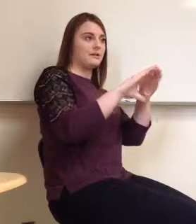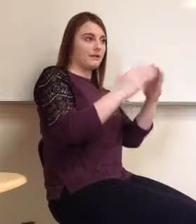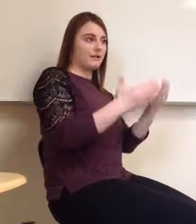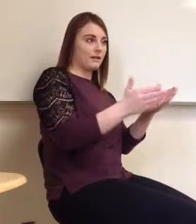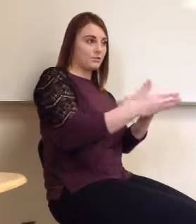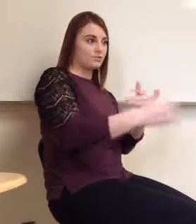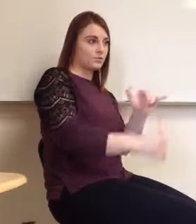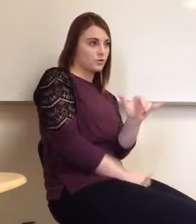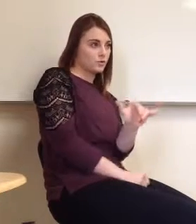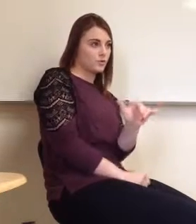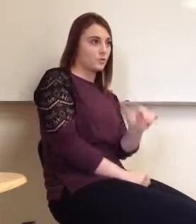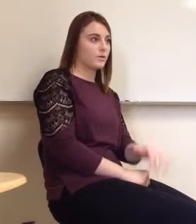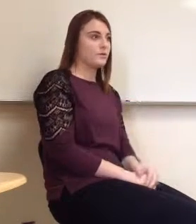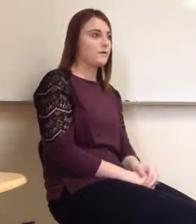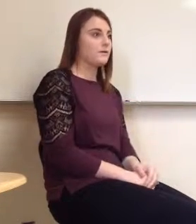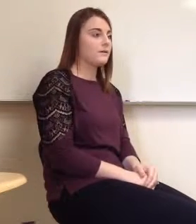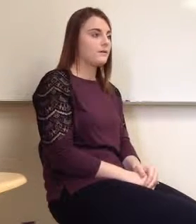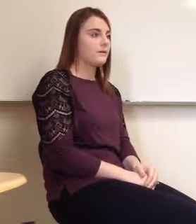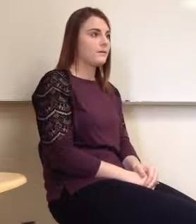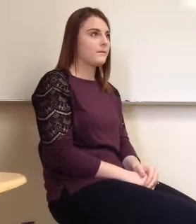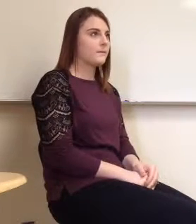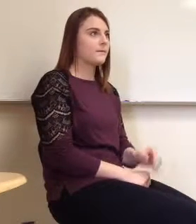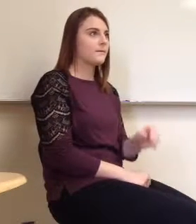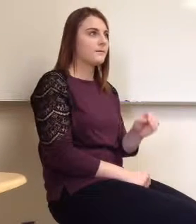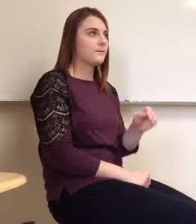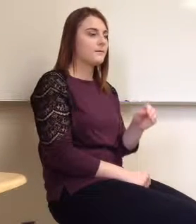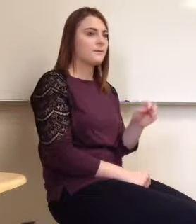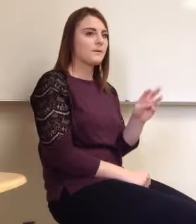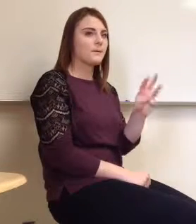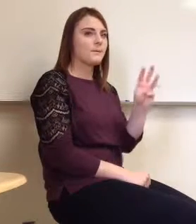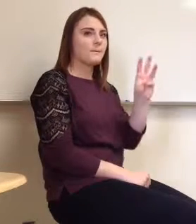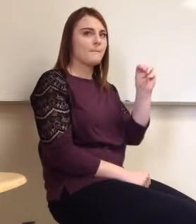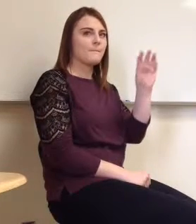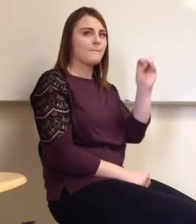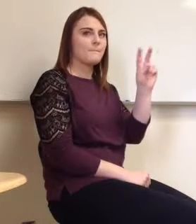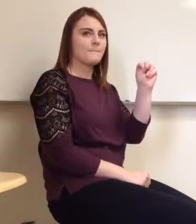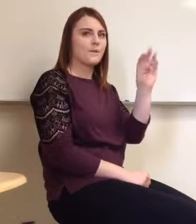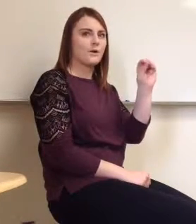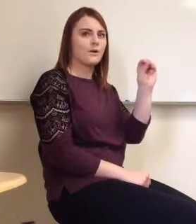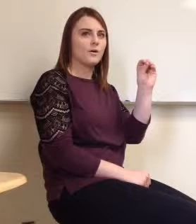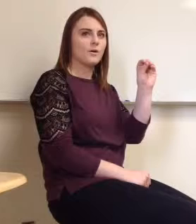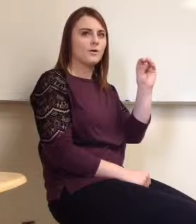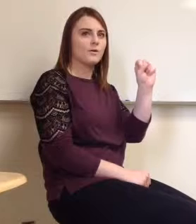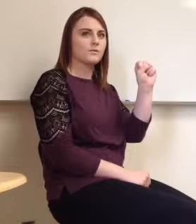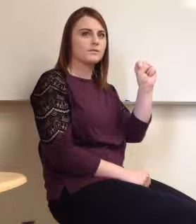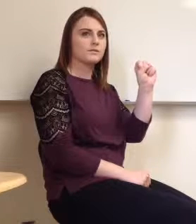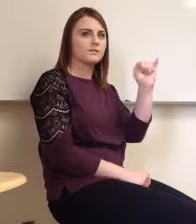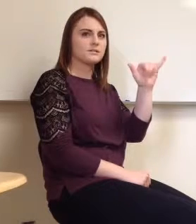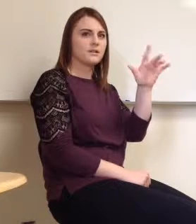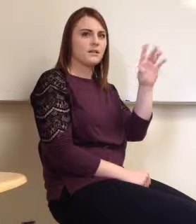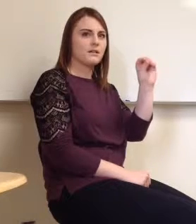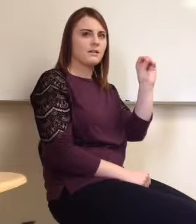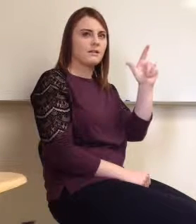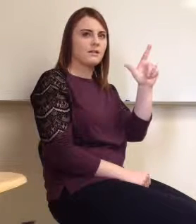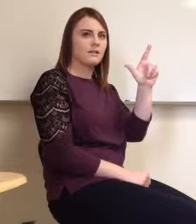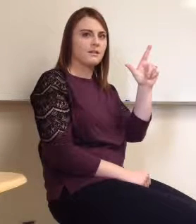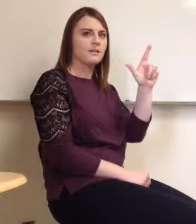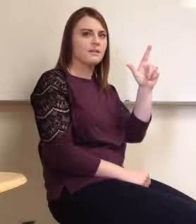They were monosyllabic in front of the non-Indian teacher, but could tell complicated stories and jokes